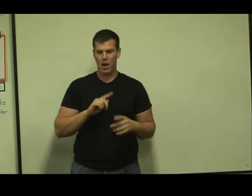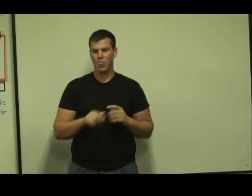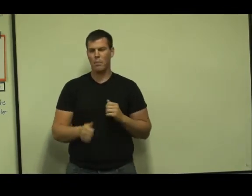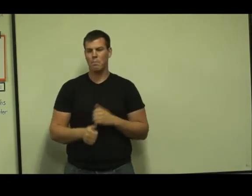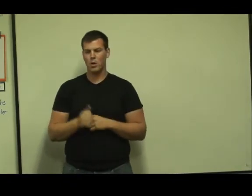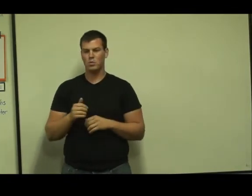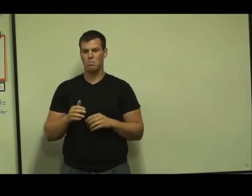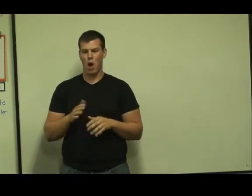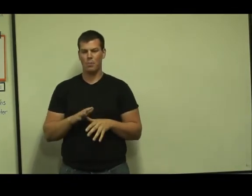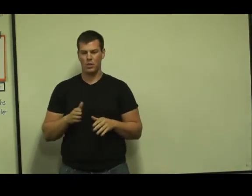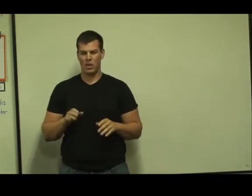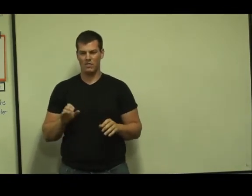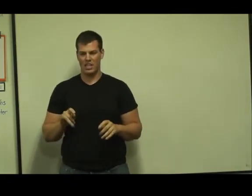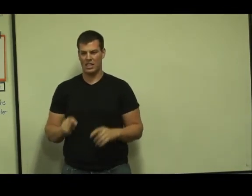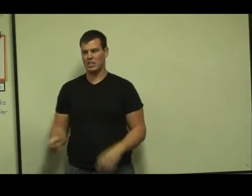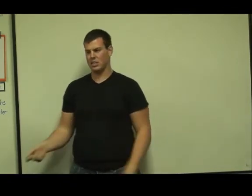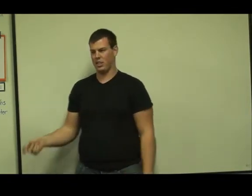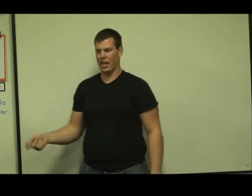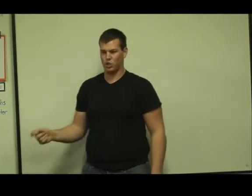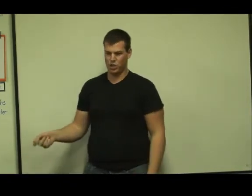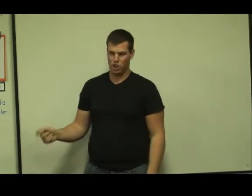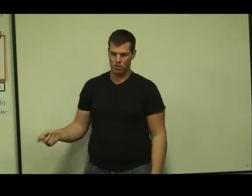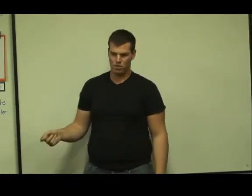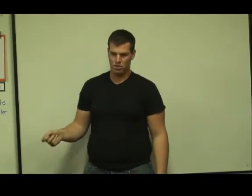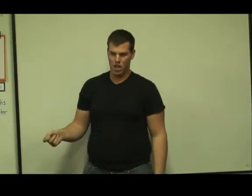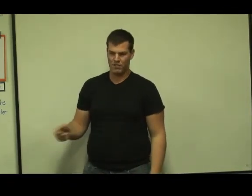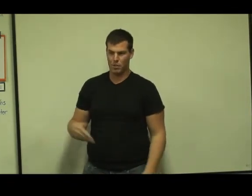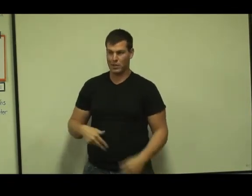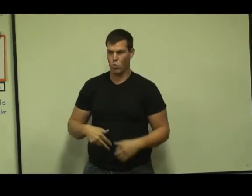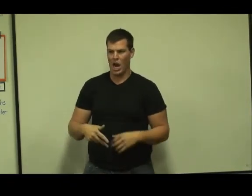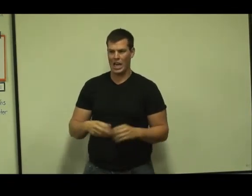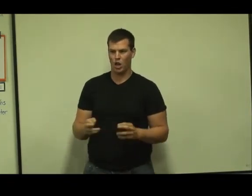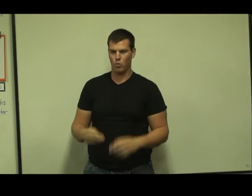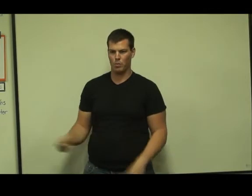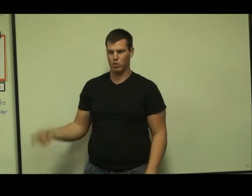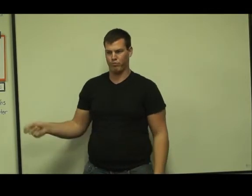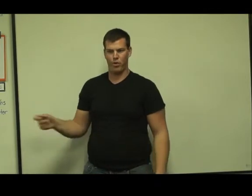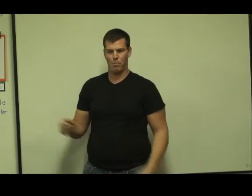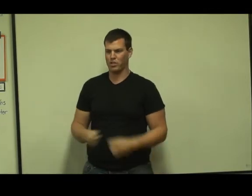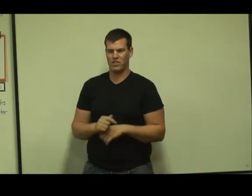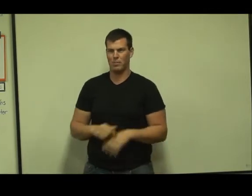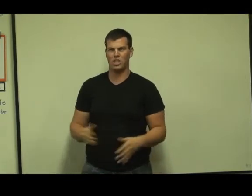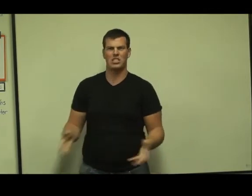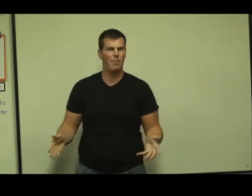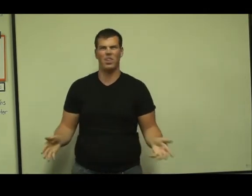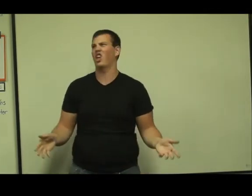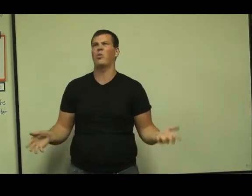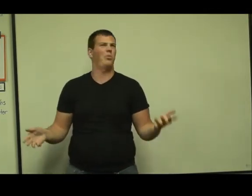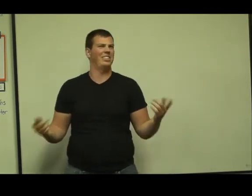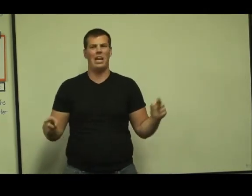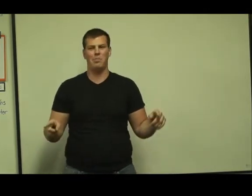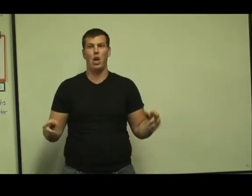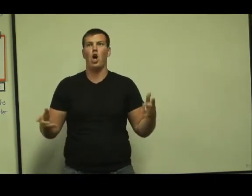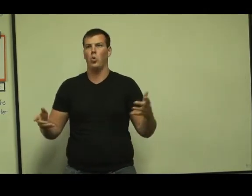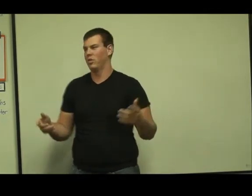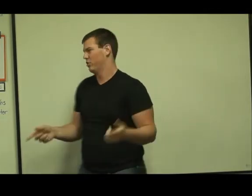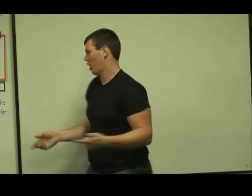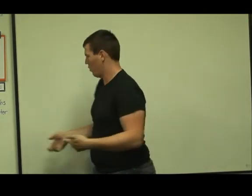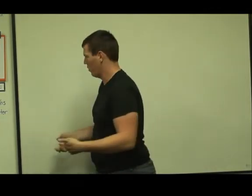But the most probably when you get into the switch, after by walking out of the way, but the time that you start to come out, when time to hello.